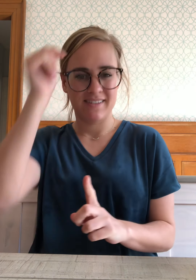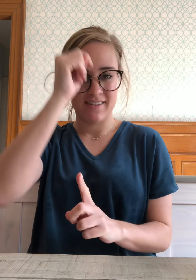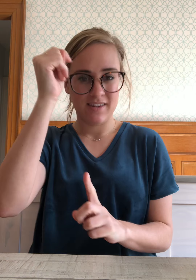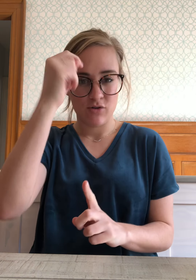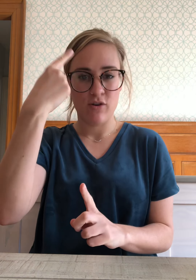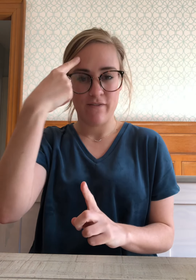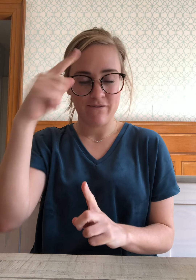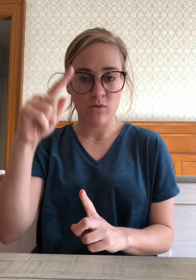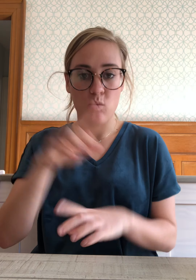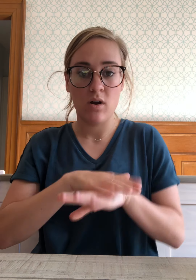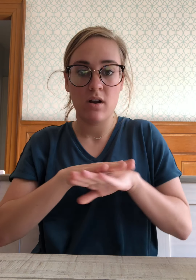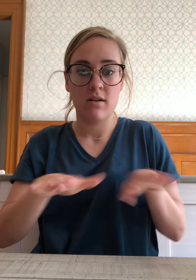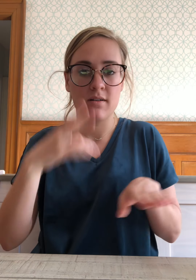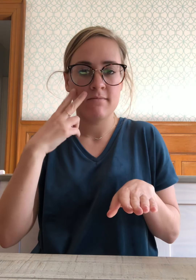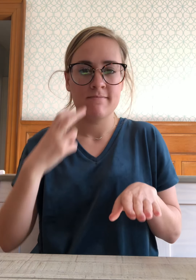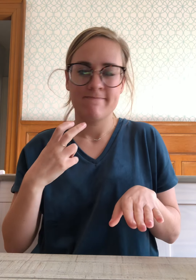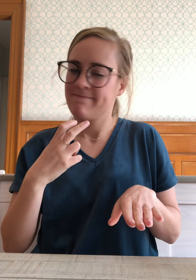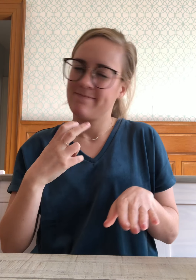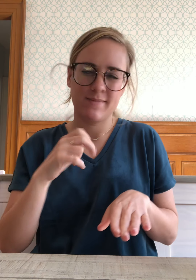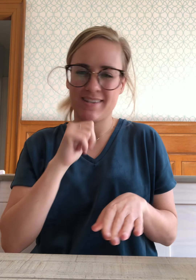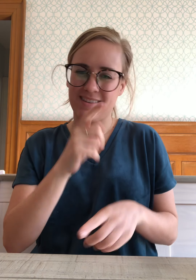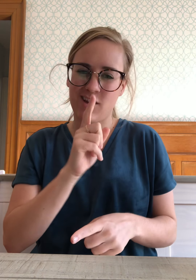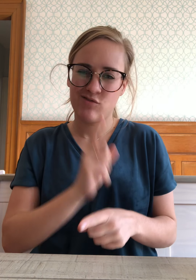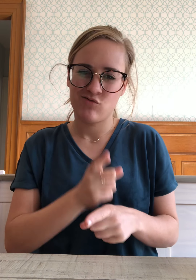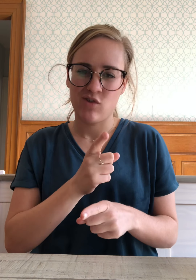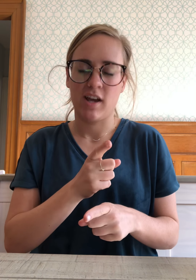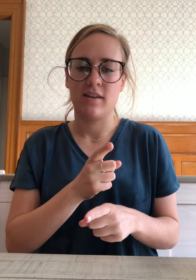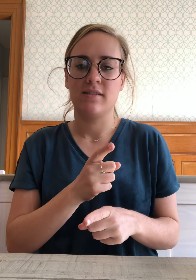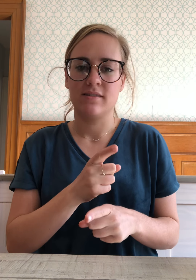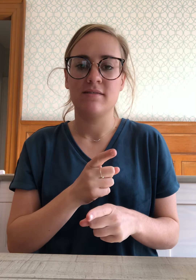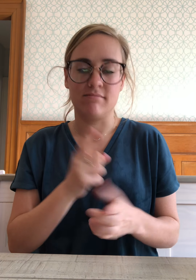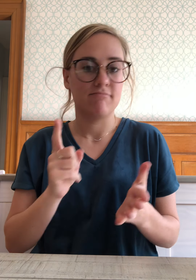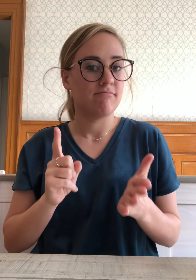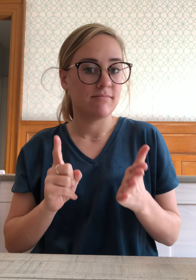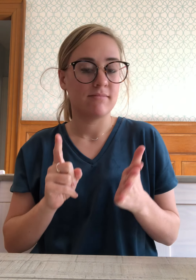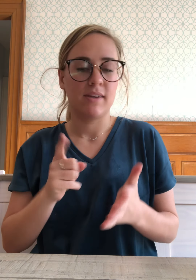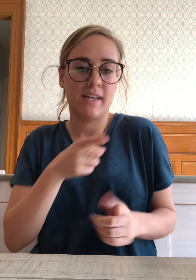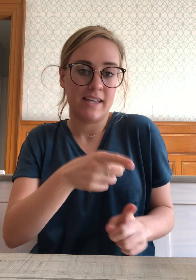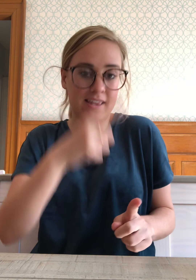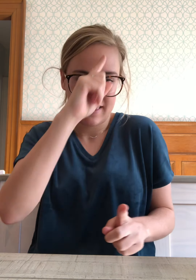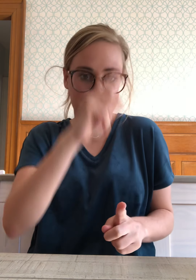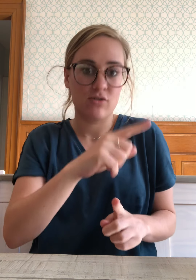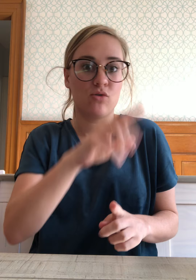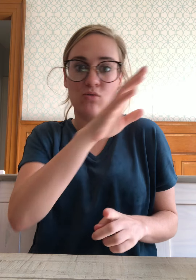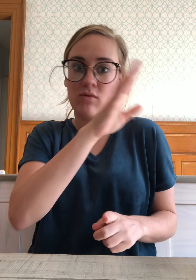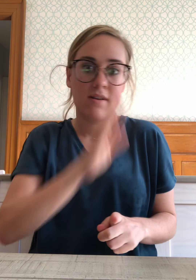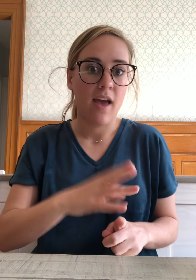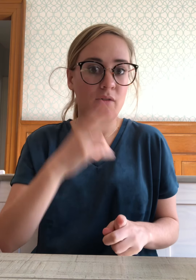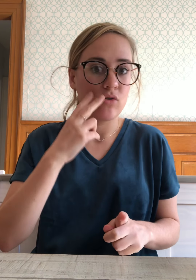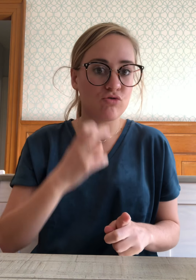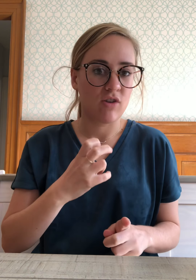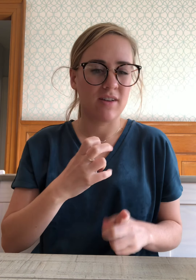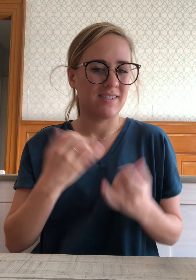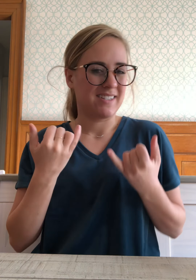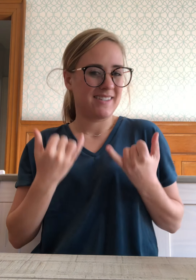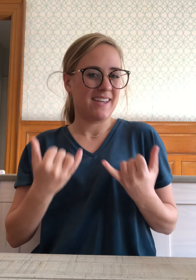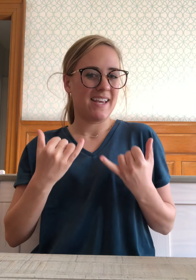philosophy quite right, that you don't need to extract teeth at all. I think the consensus today is that if you